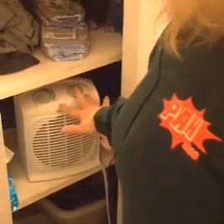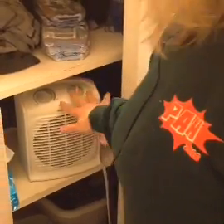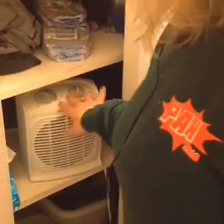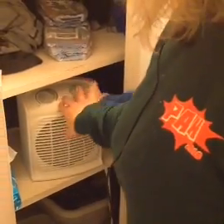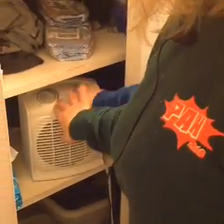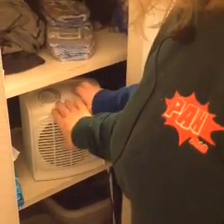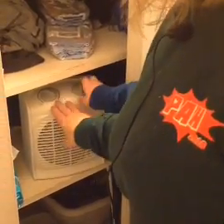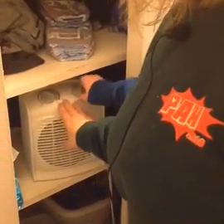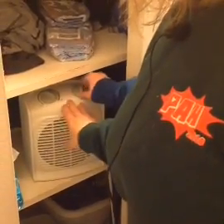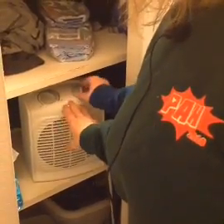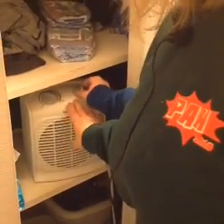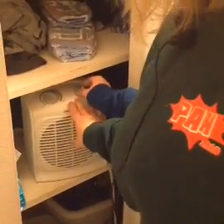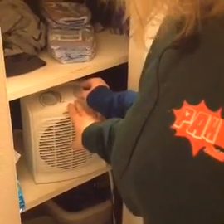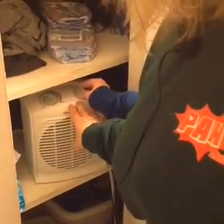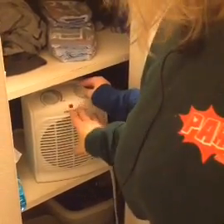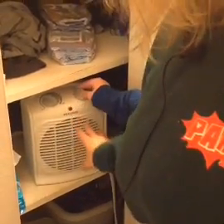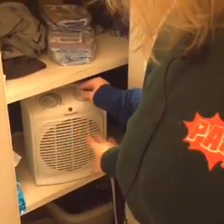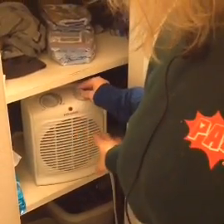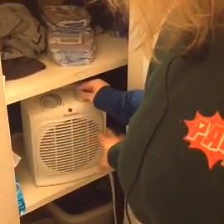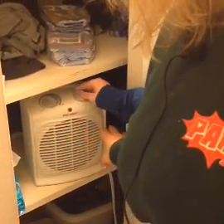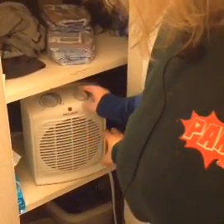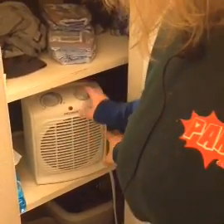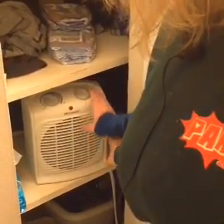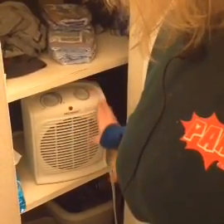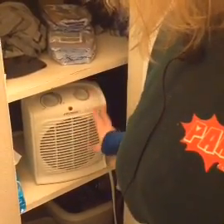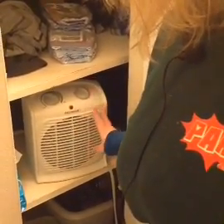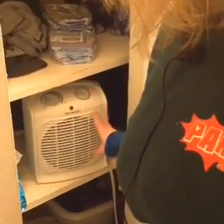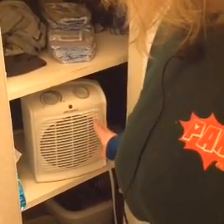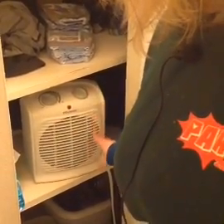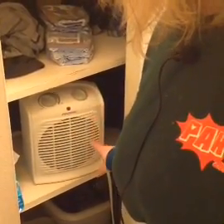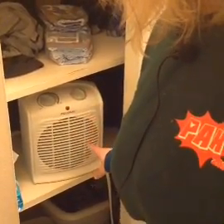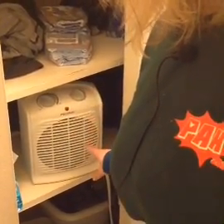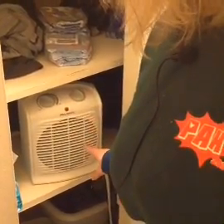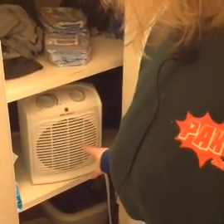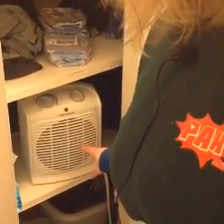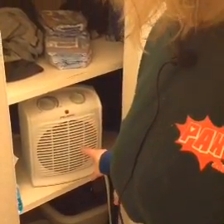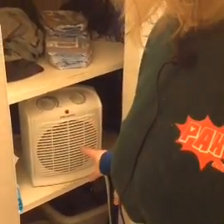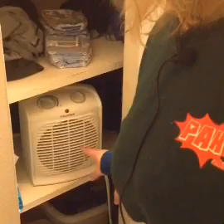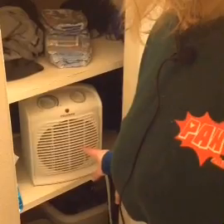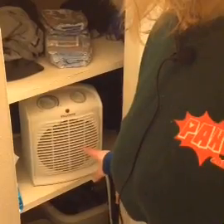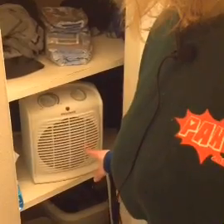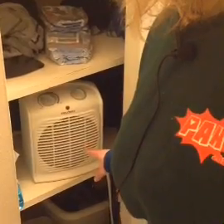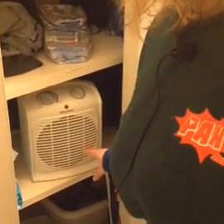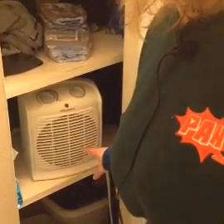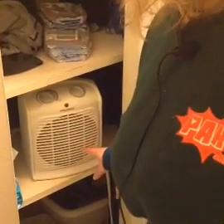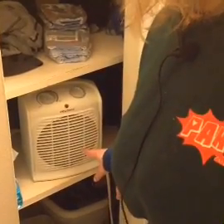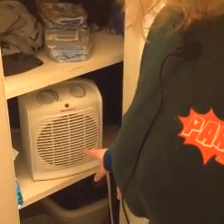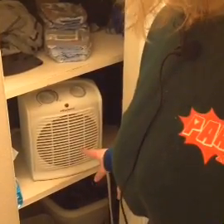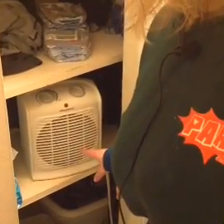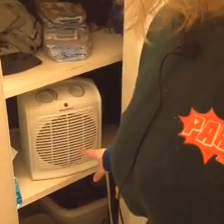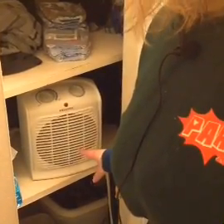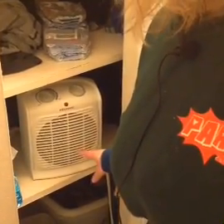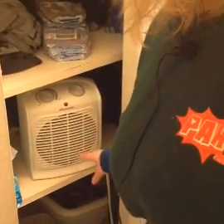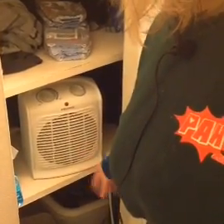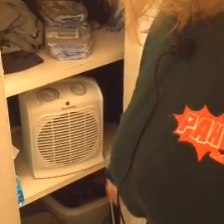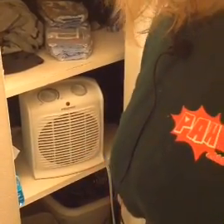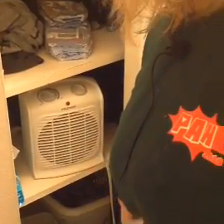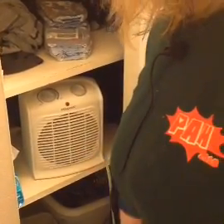here. Oh, he already knows what I want. There we go. He's checking to see if the heat is off. It's off.